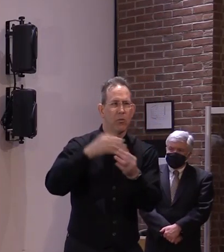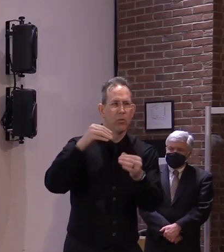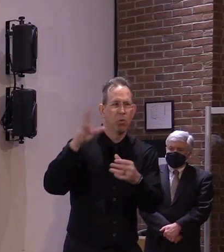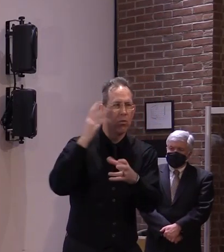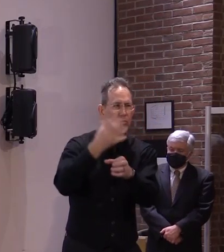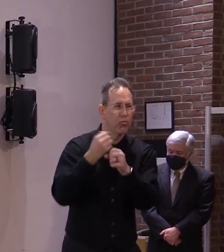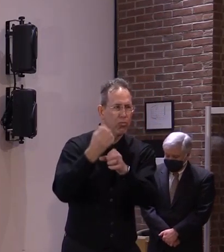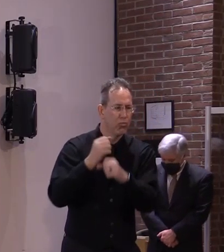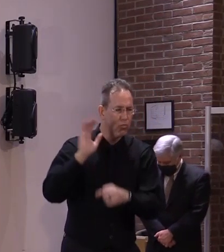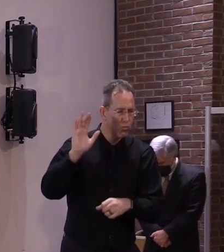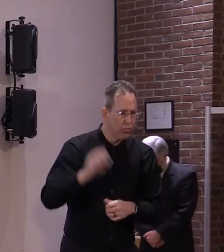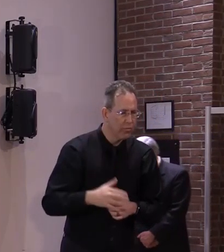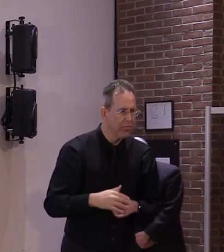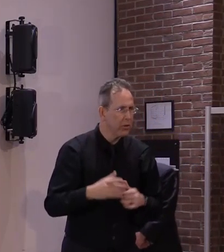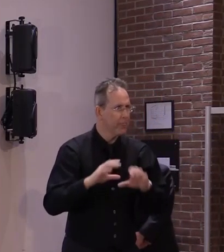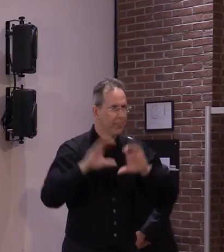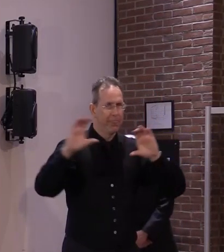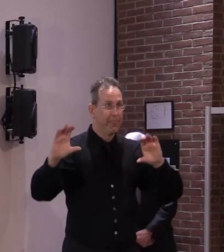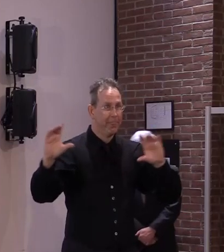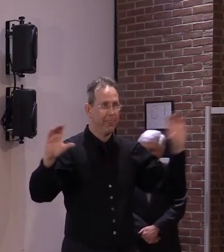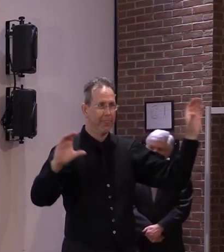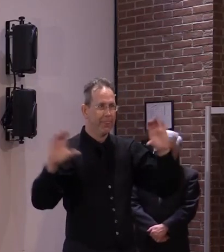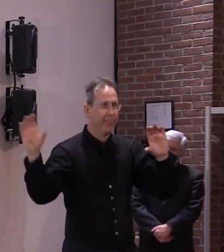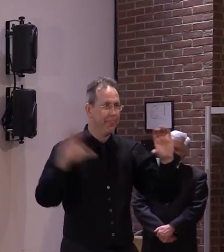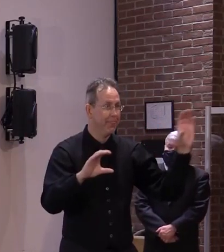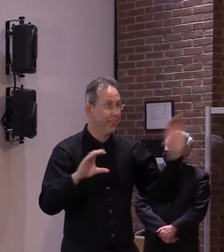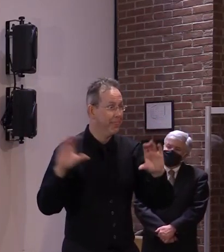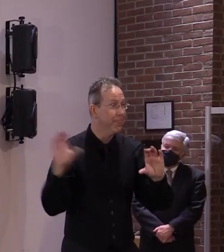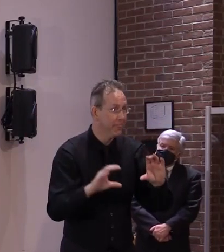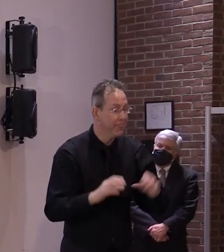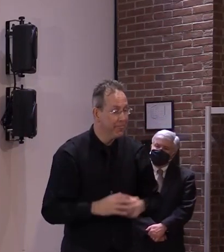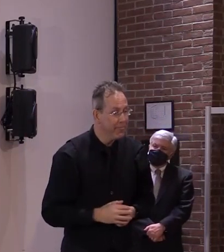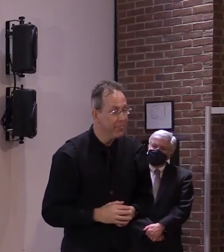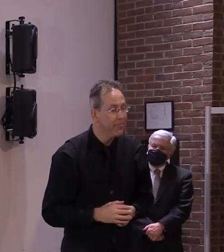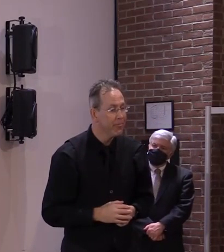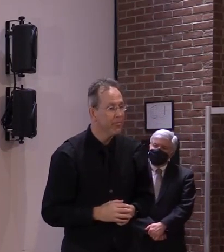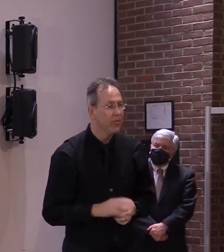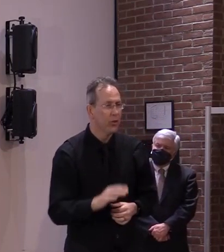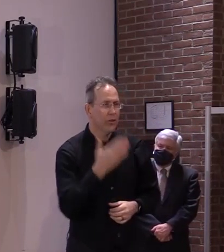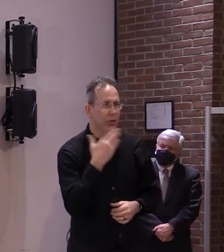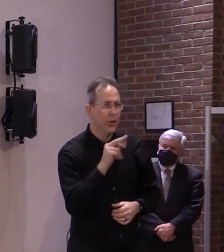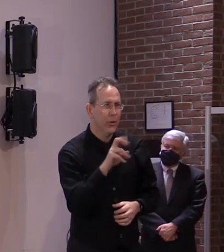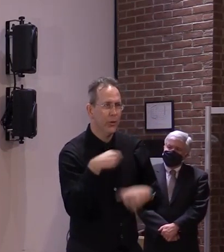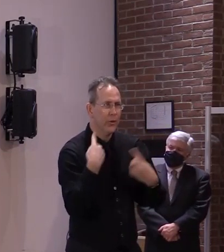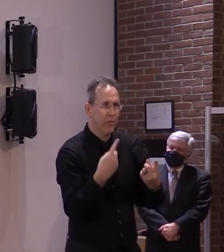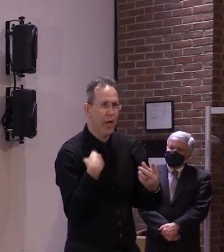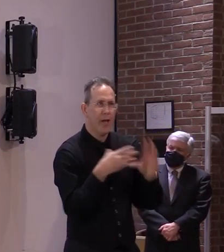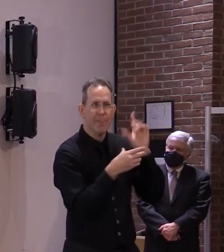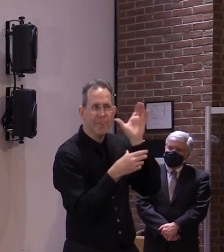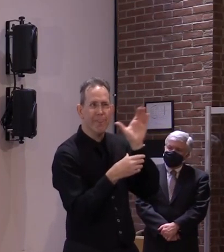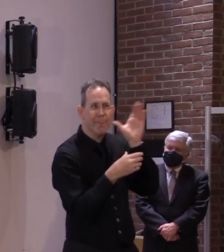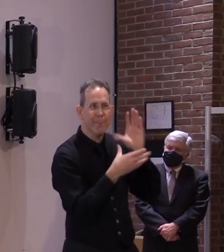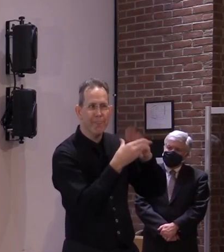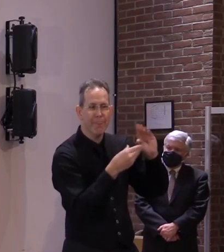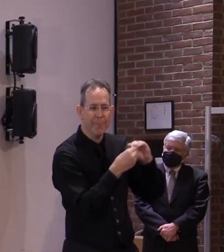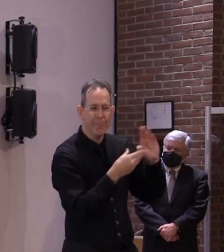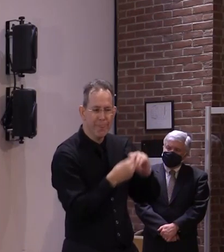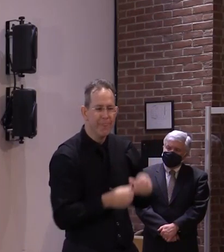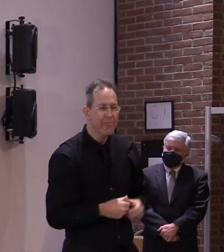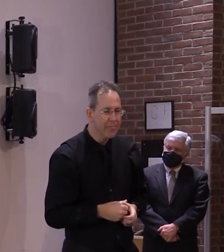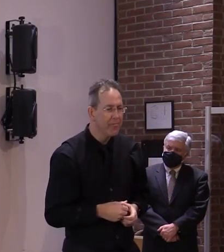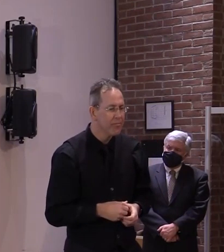more to be distributed. But there are a number of concerns by many governors